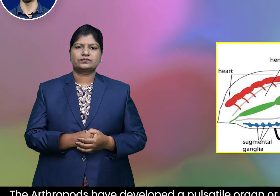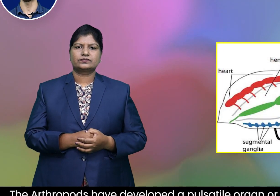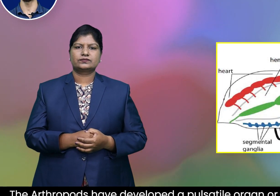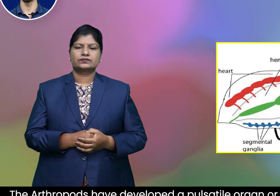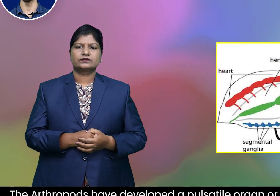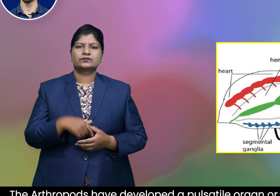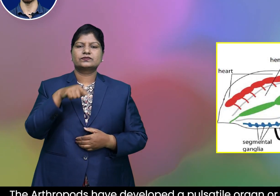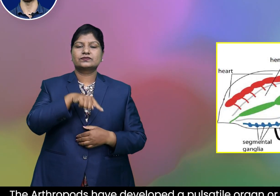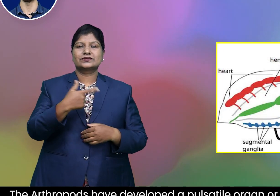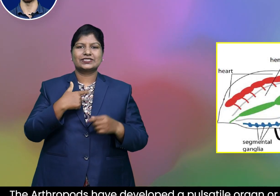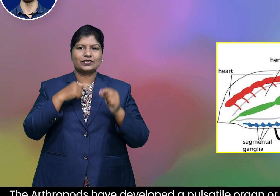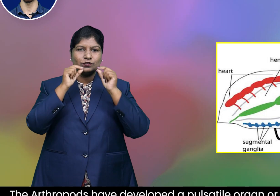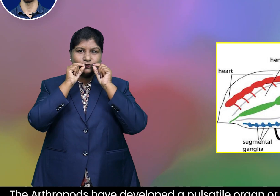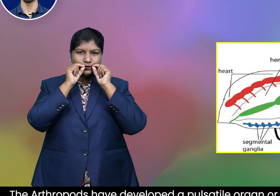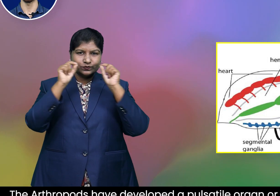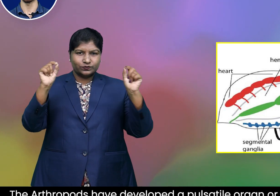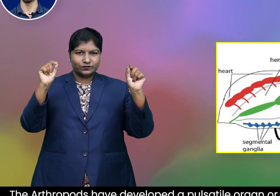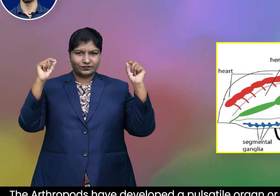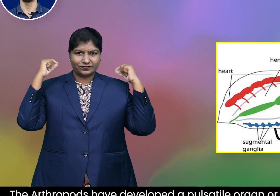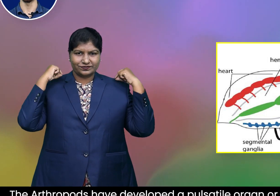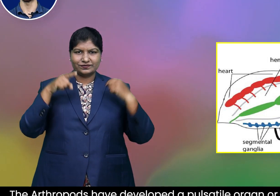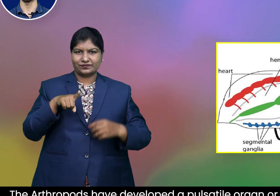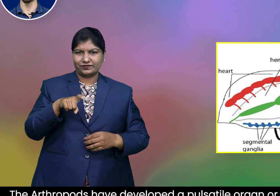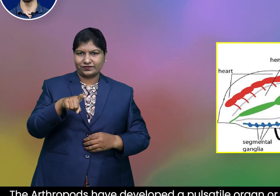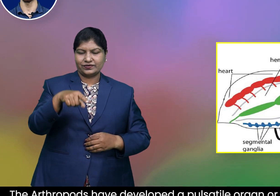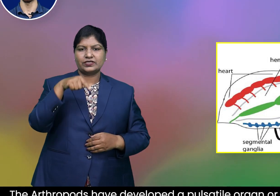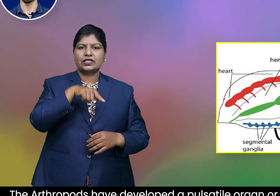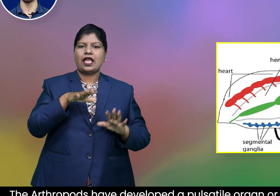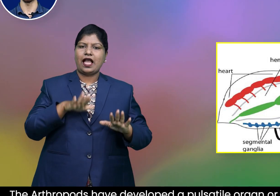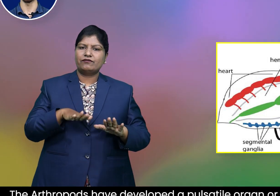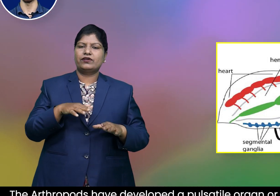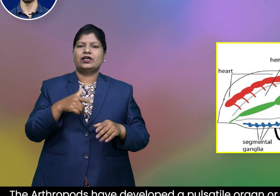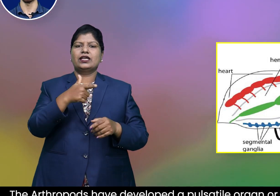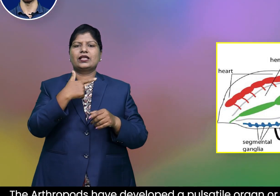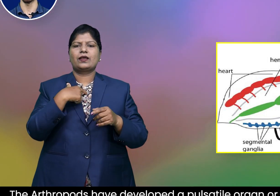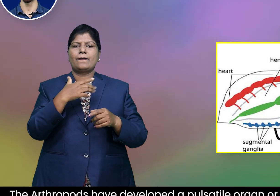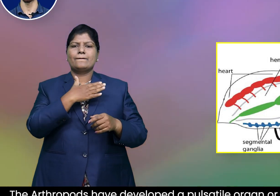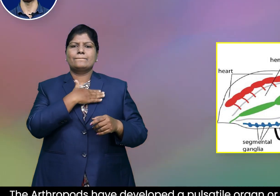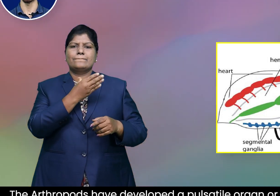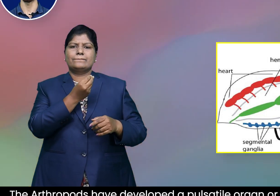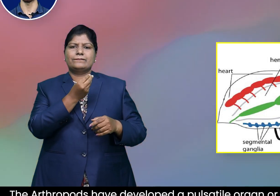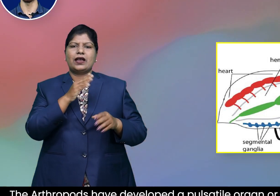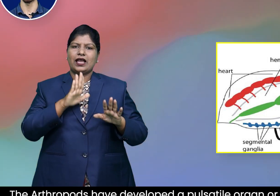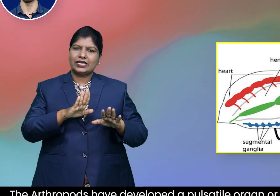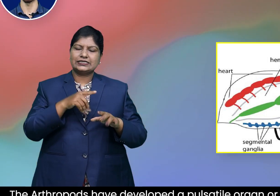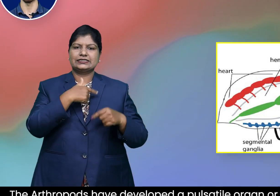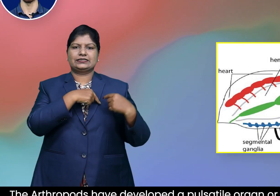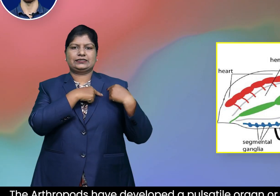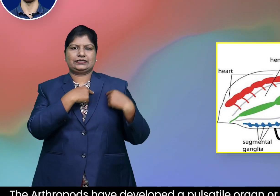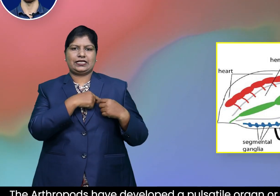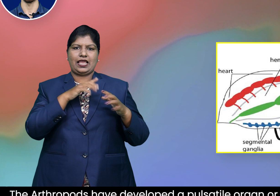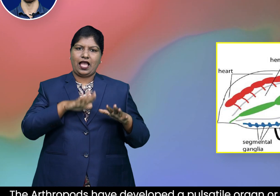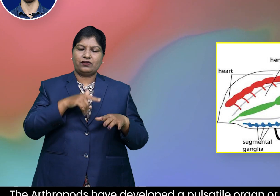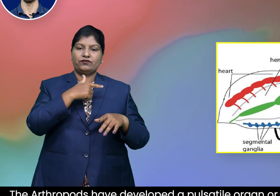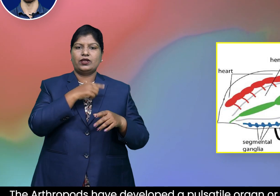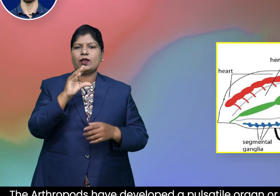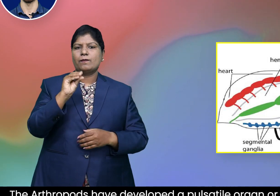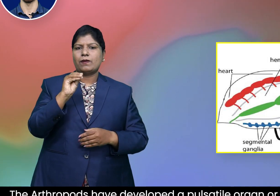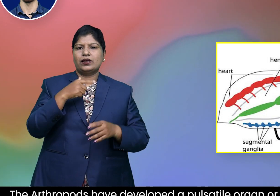The arthropods have developed the pulsatile organ or heart to pump the blood.